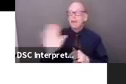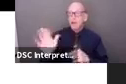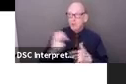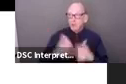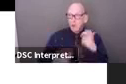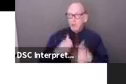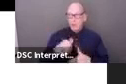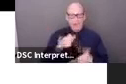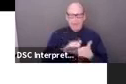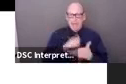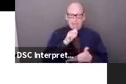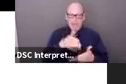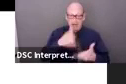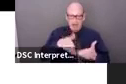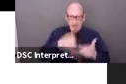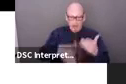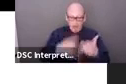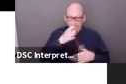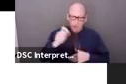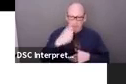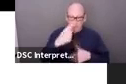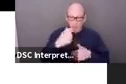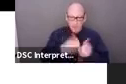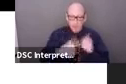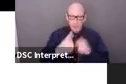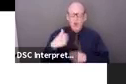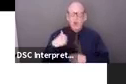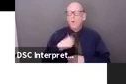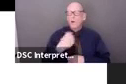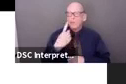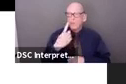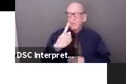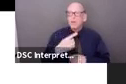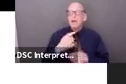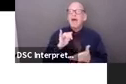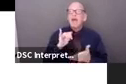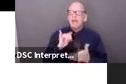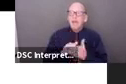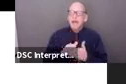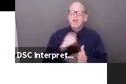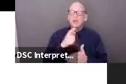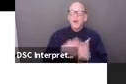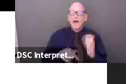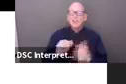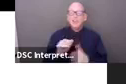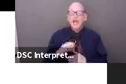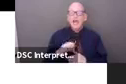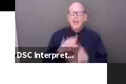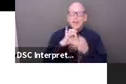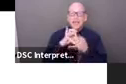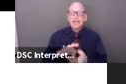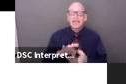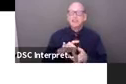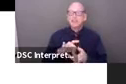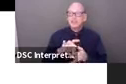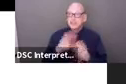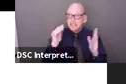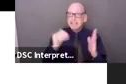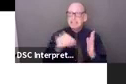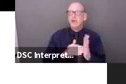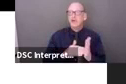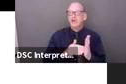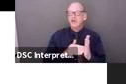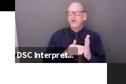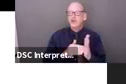end all for everyone. And we understand that now more than ever. So that's what our Job Connection Centers really are about. It's providing training,